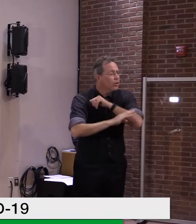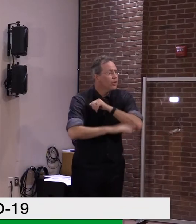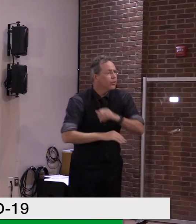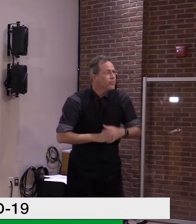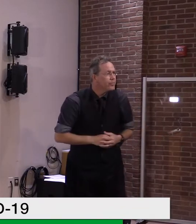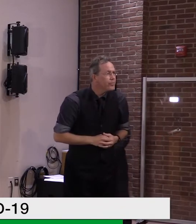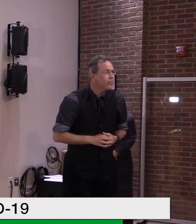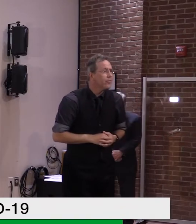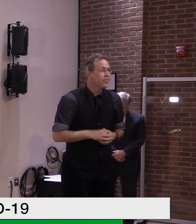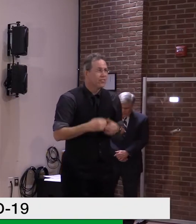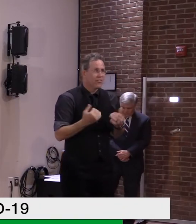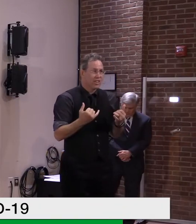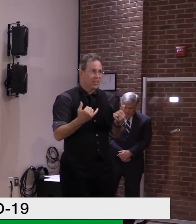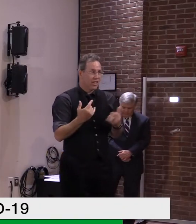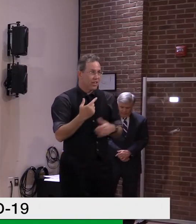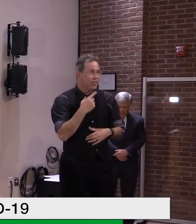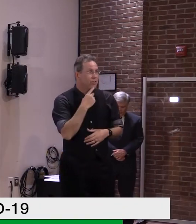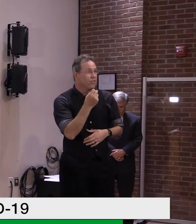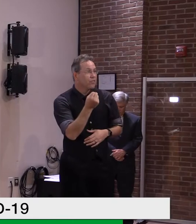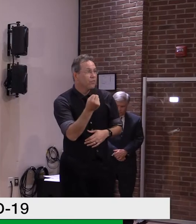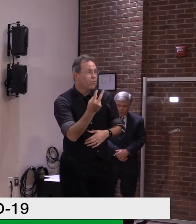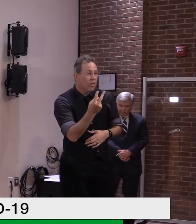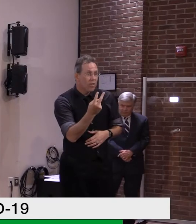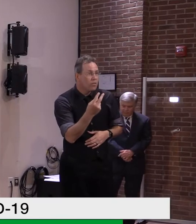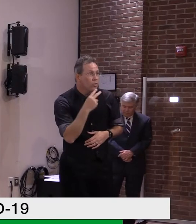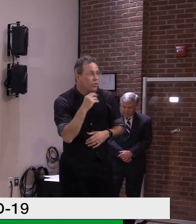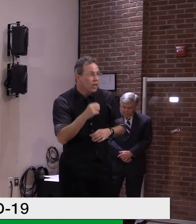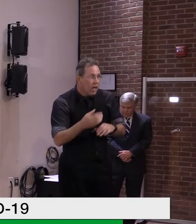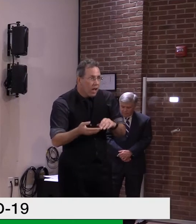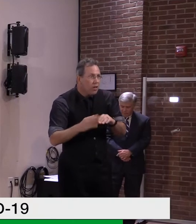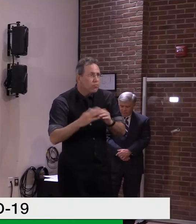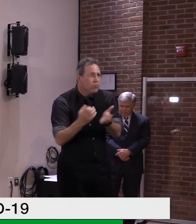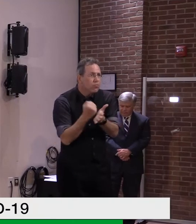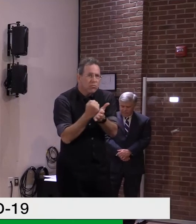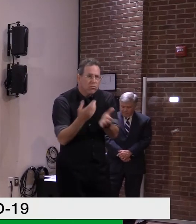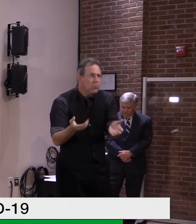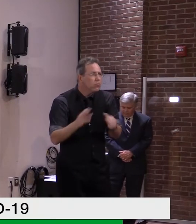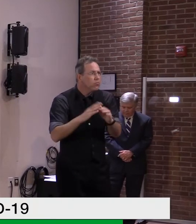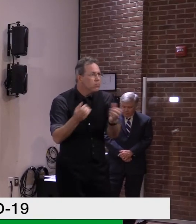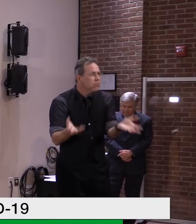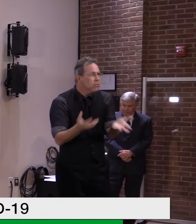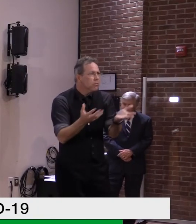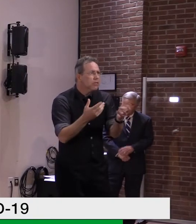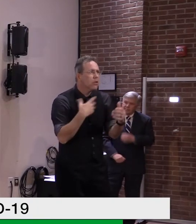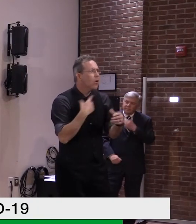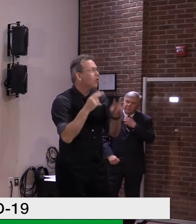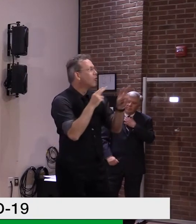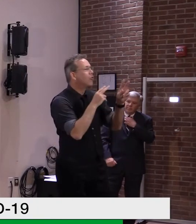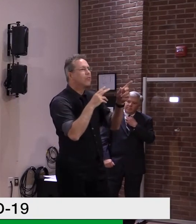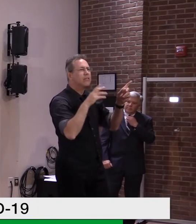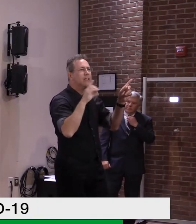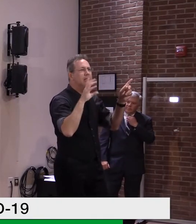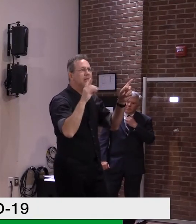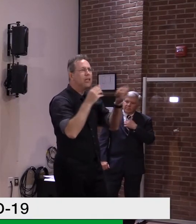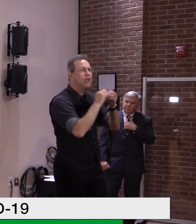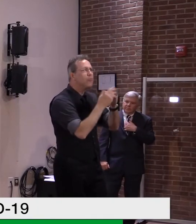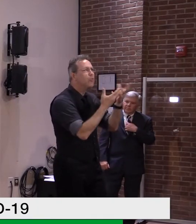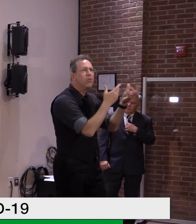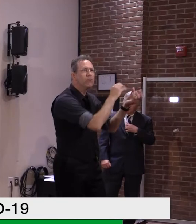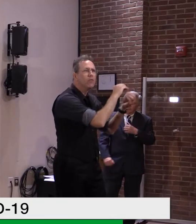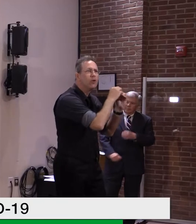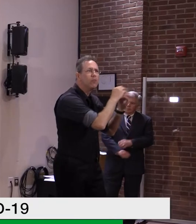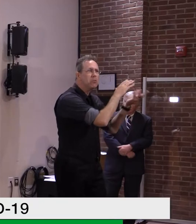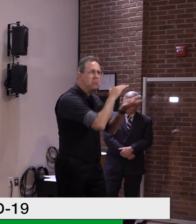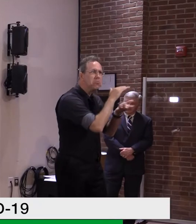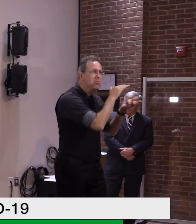still be at a higher rate, but we're already seeing dramatic drop-offs in the number of school cases and on the